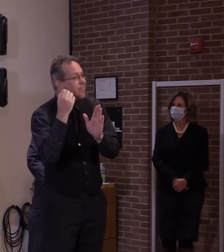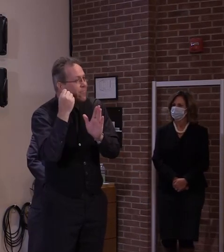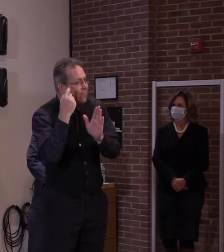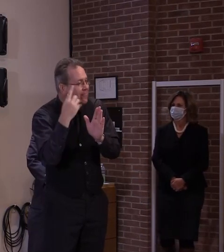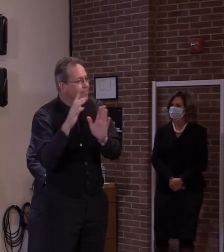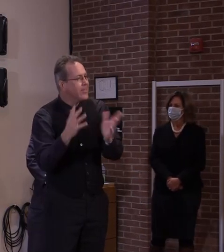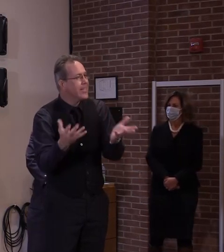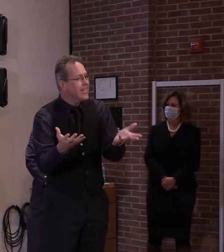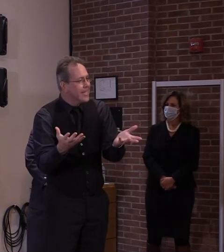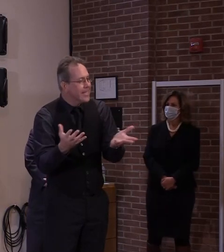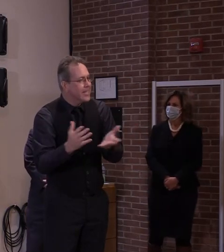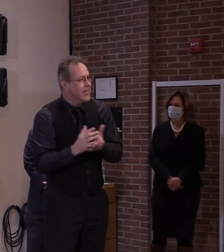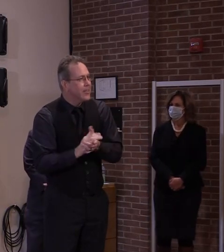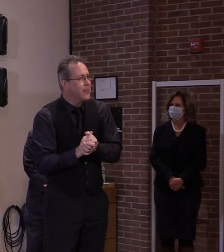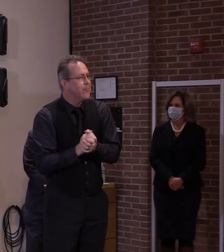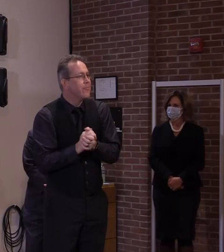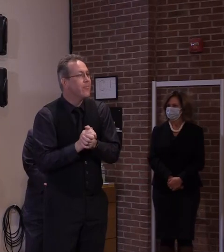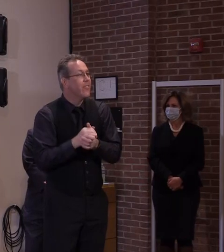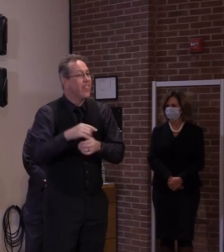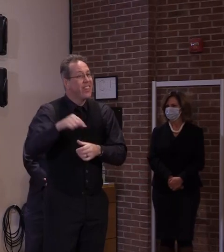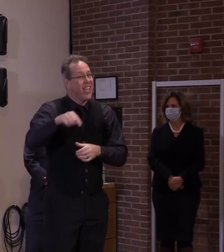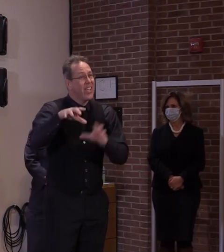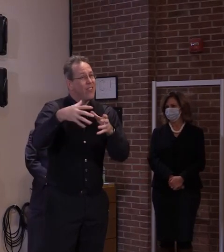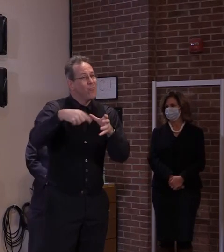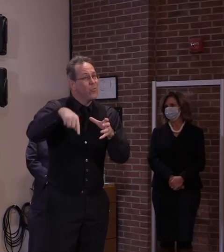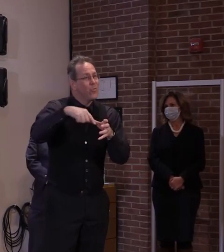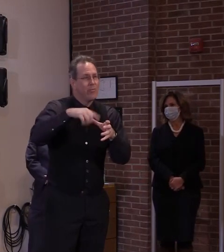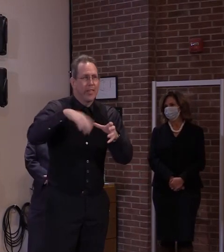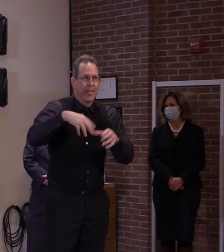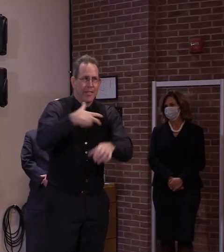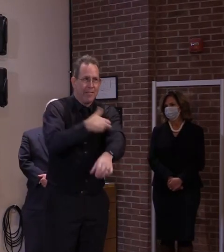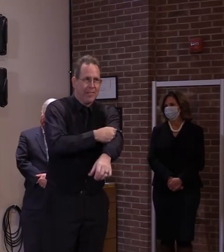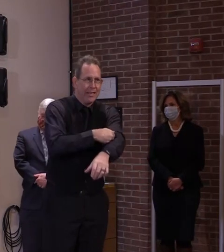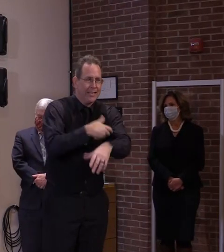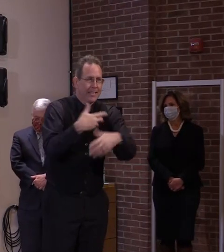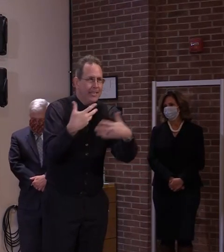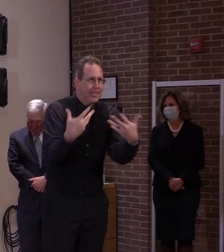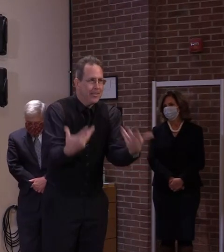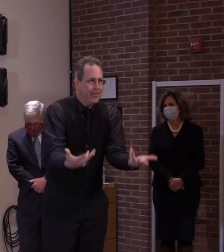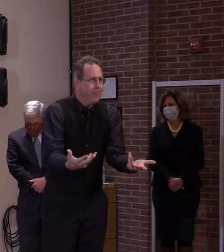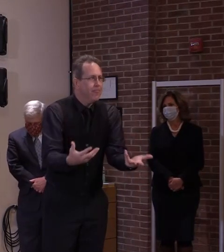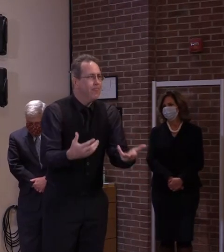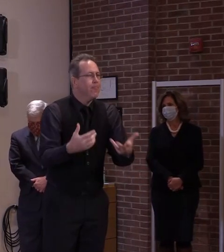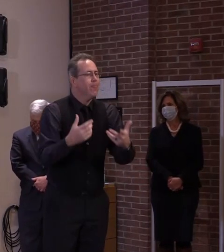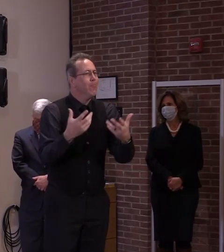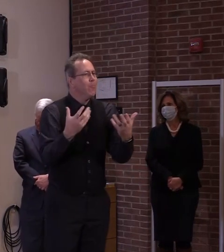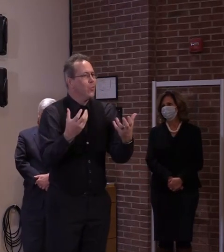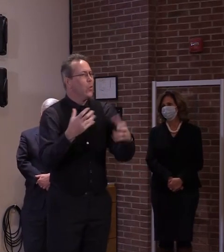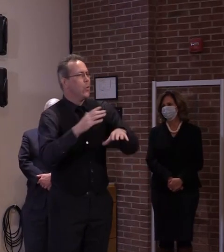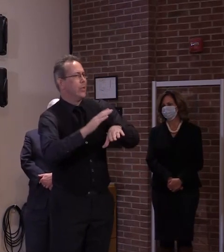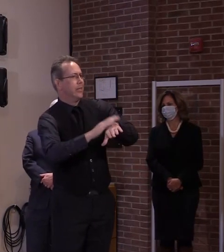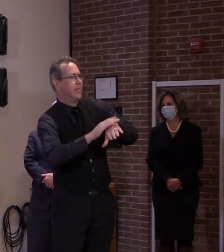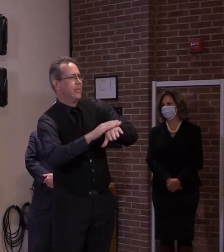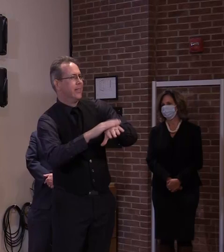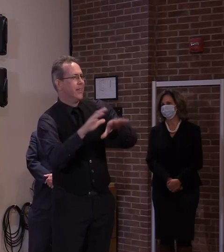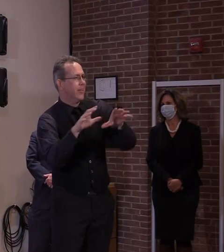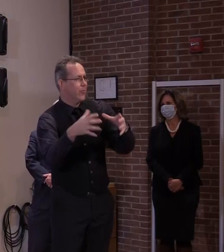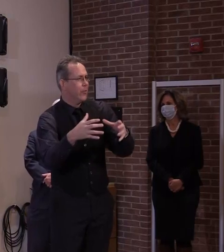are unvaccinated may be very skeptical and very hesitant or resistant to getting vaccinated. But I personally